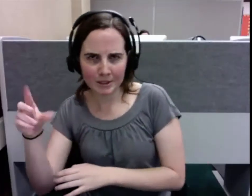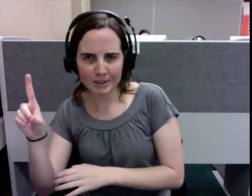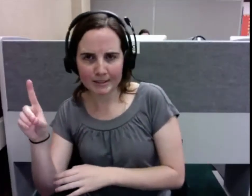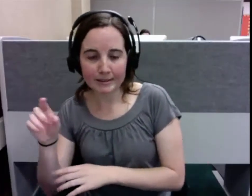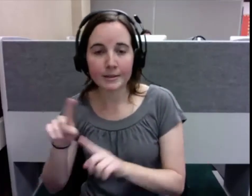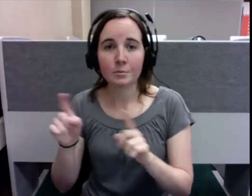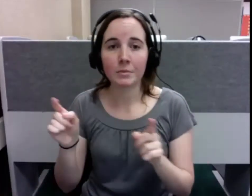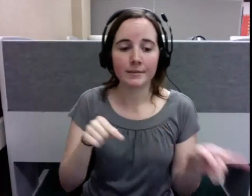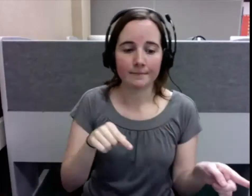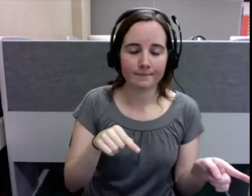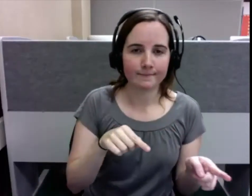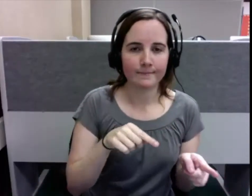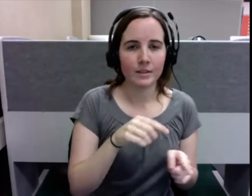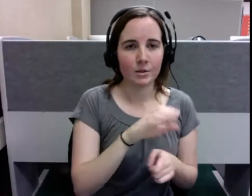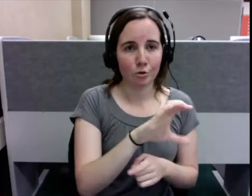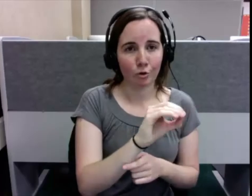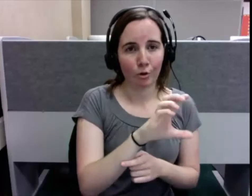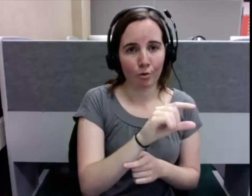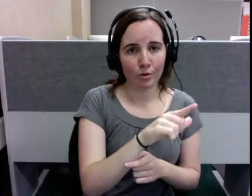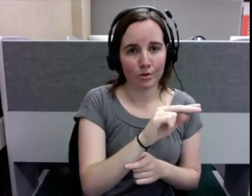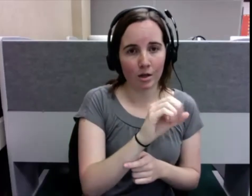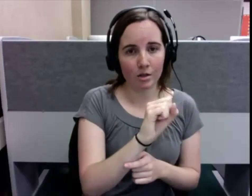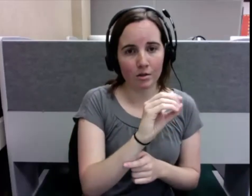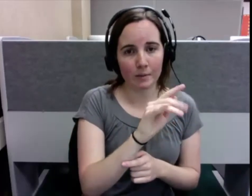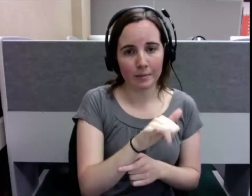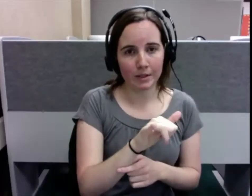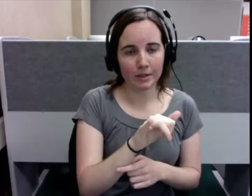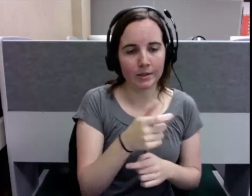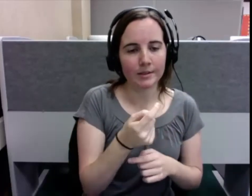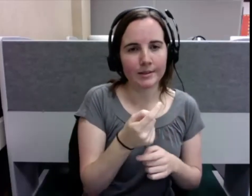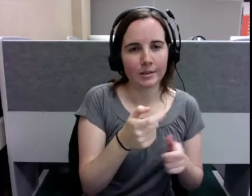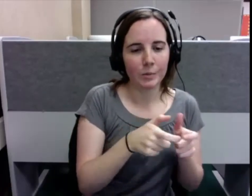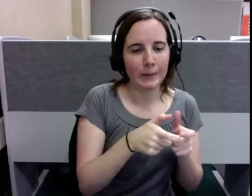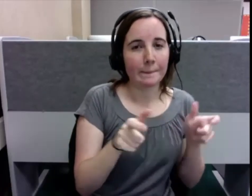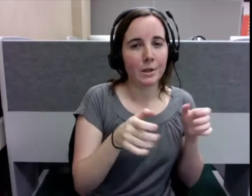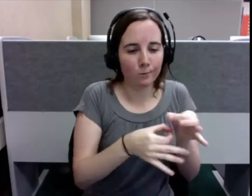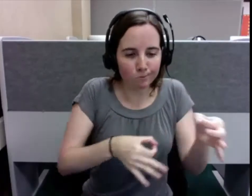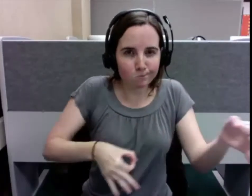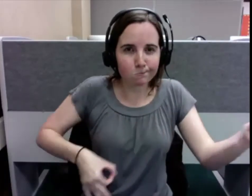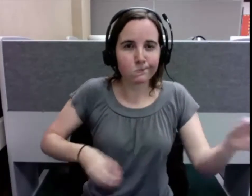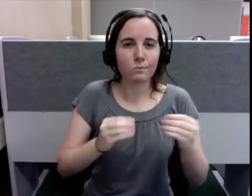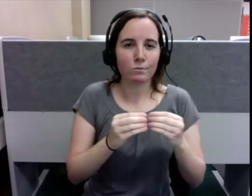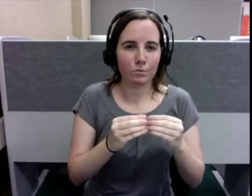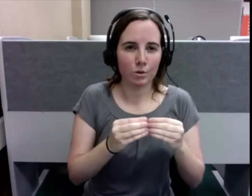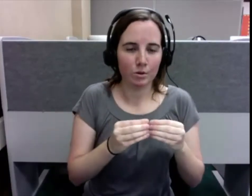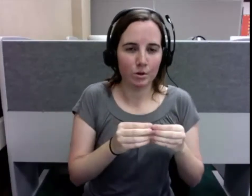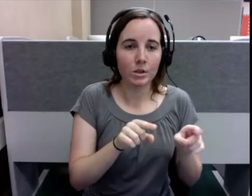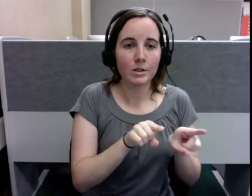it's obviously a little bit larger and longer. It's also articulated at the end. It's very soft and